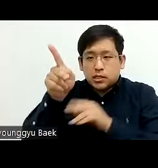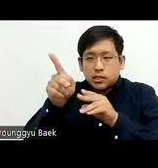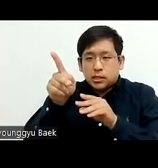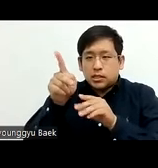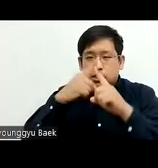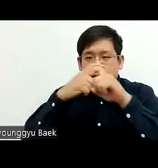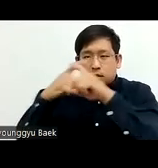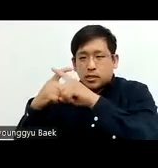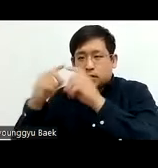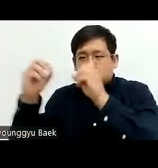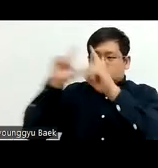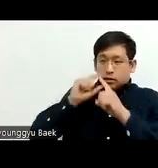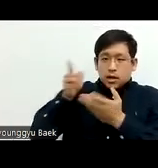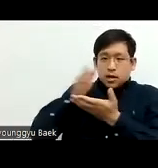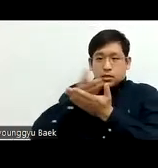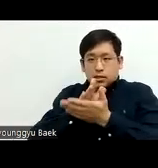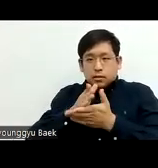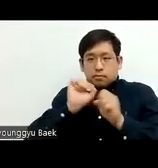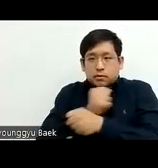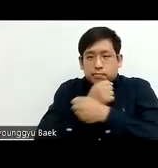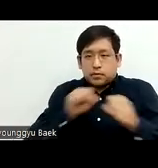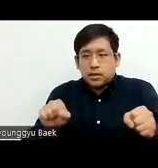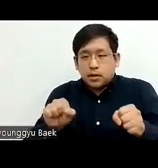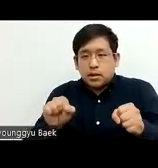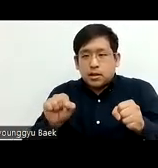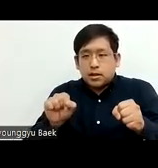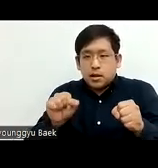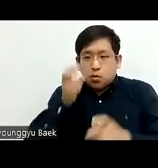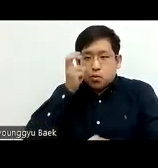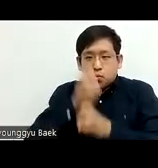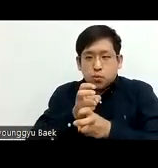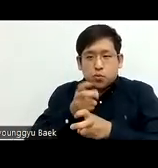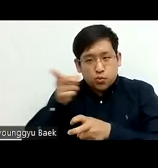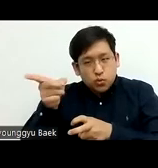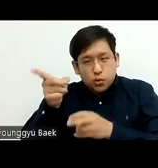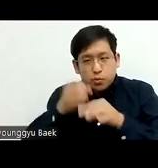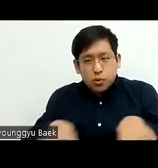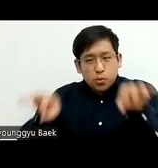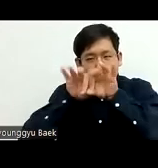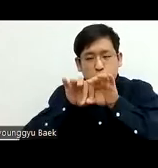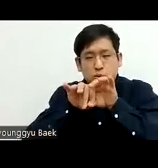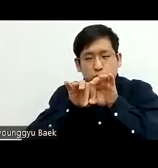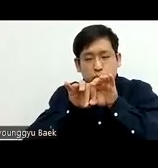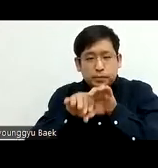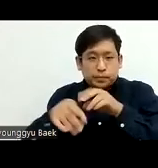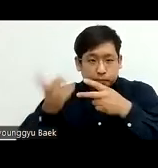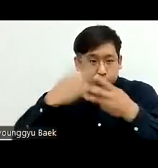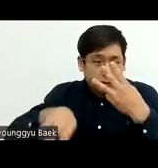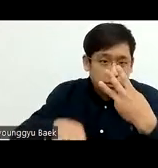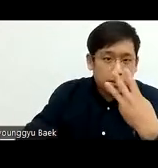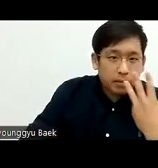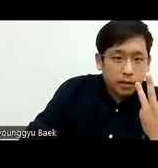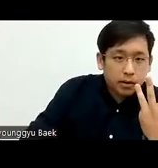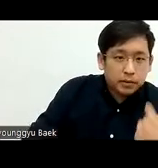been a problem, especially the lack of interpreters who are professional, and written communication is also difficult for the